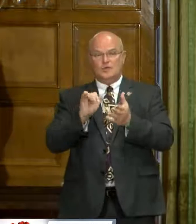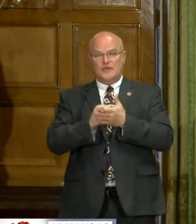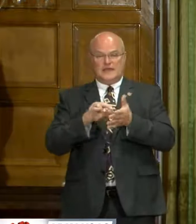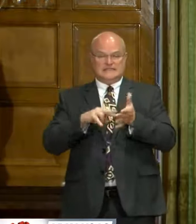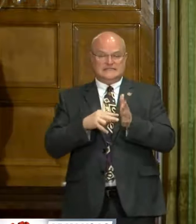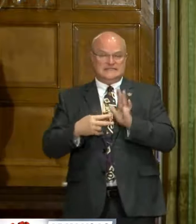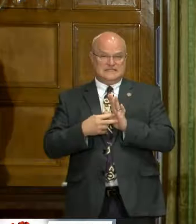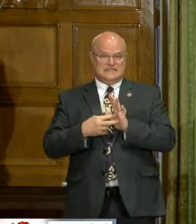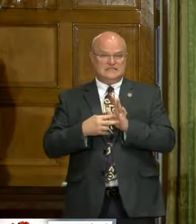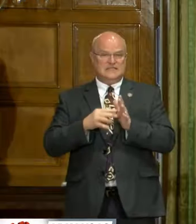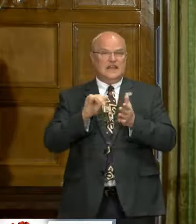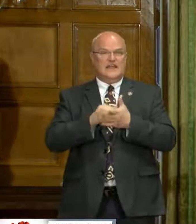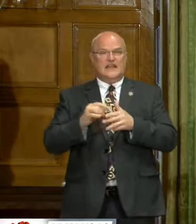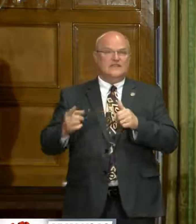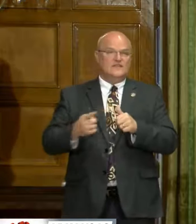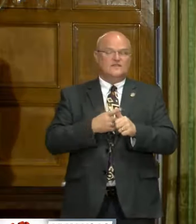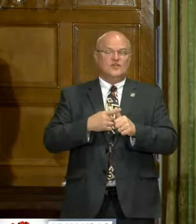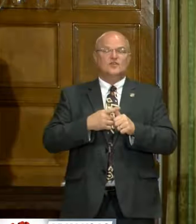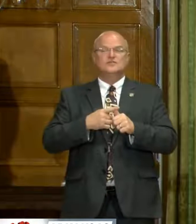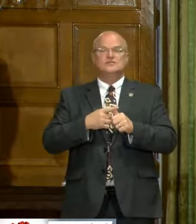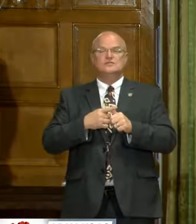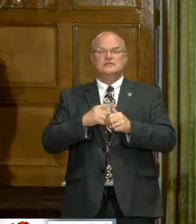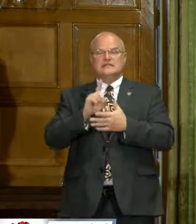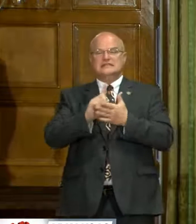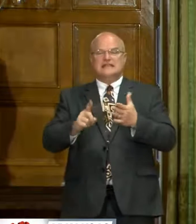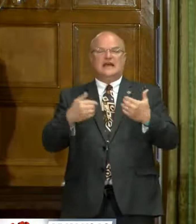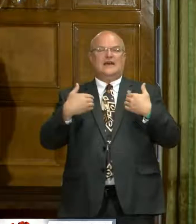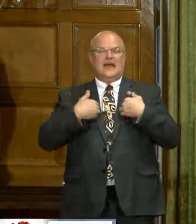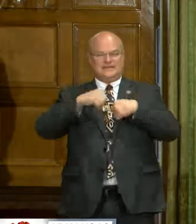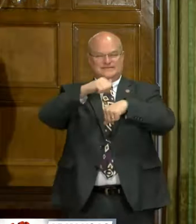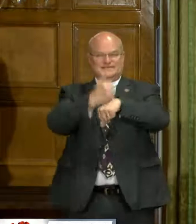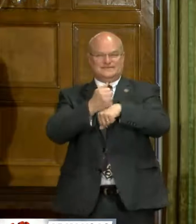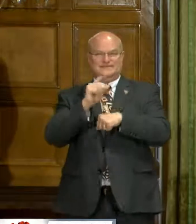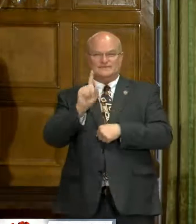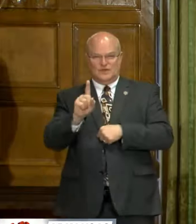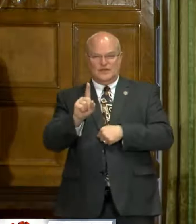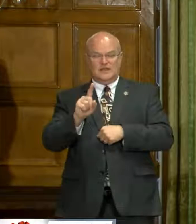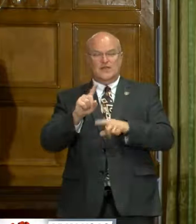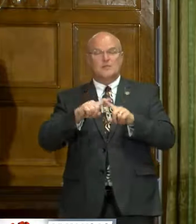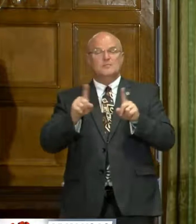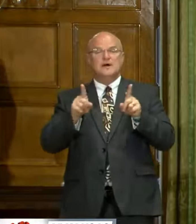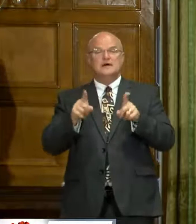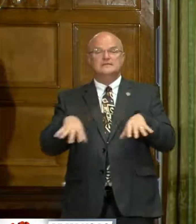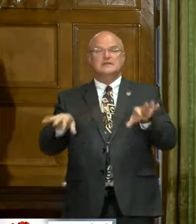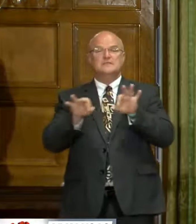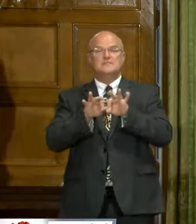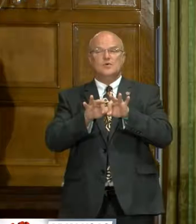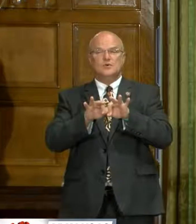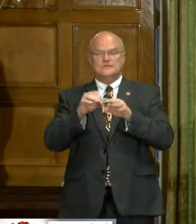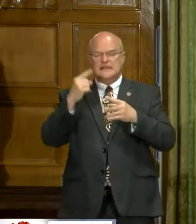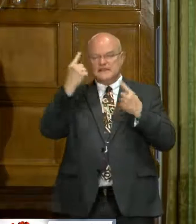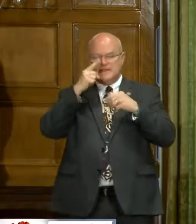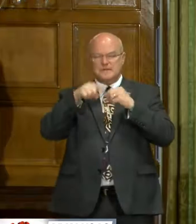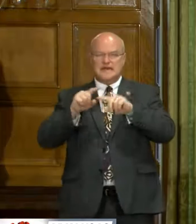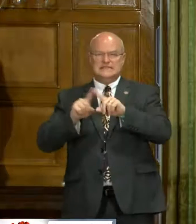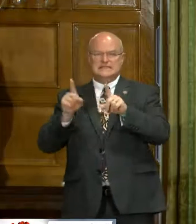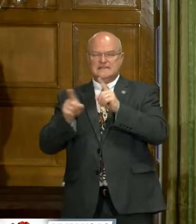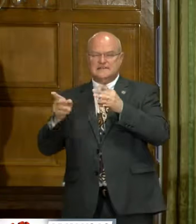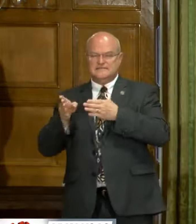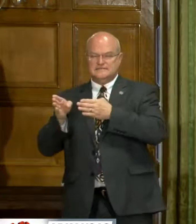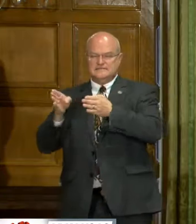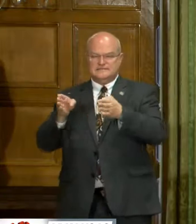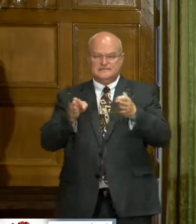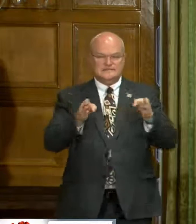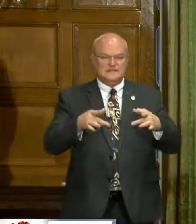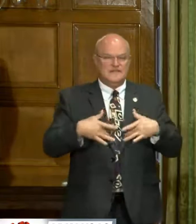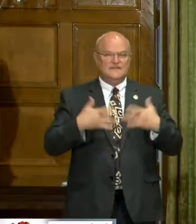the intention, that's the first design that we would have. But obviously it's important to configure different